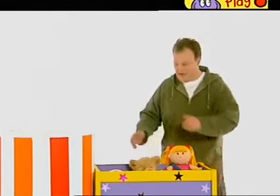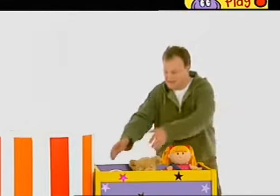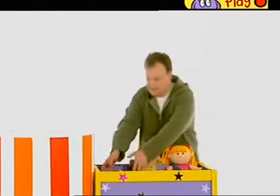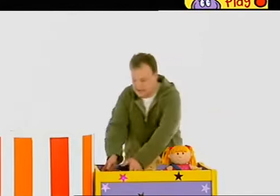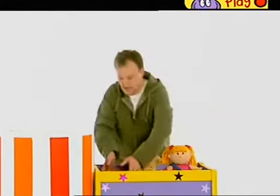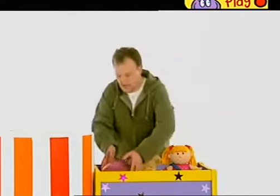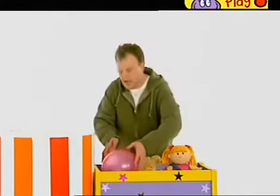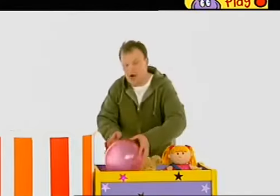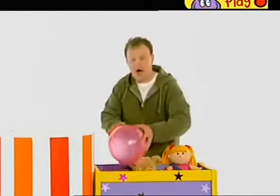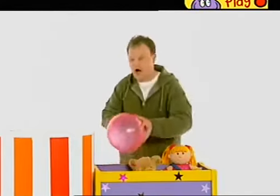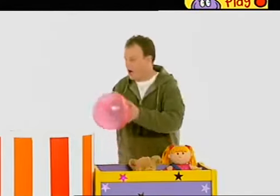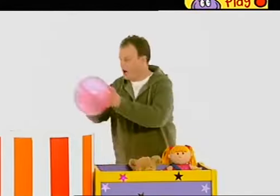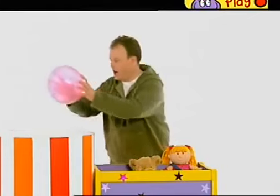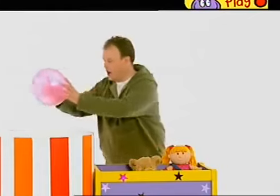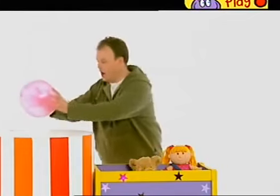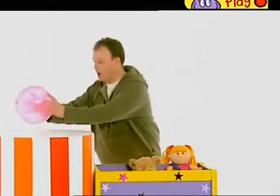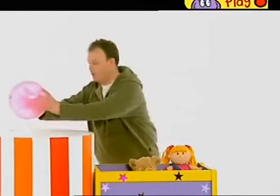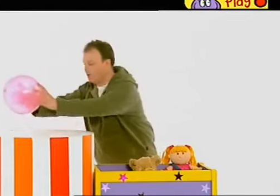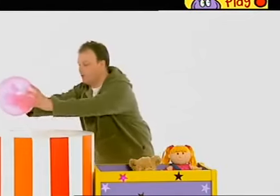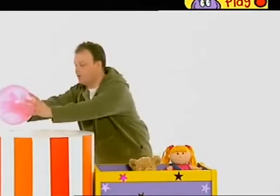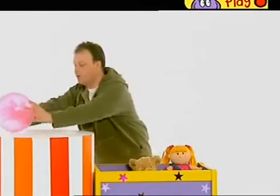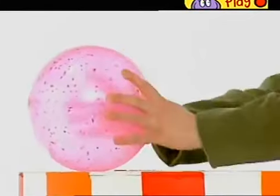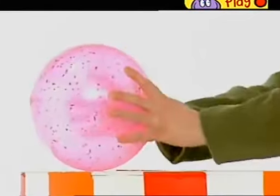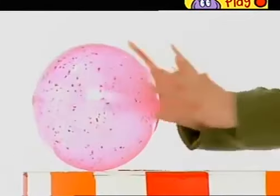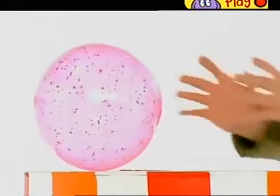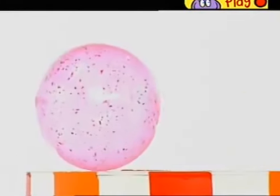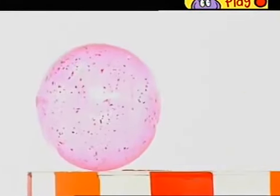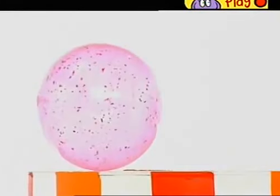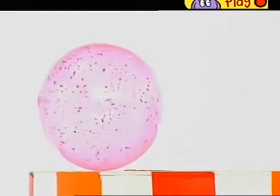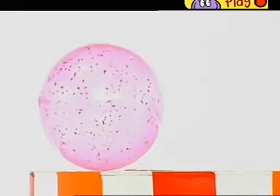There's a ball.